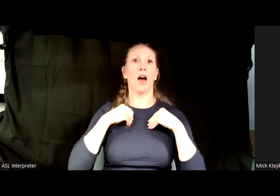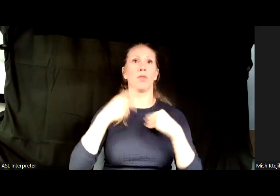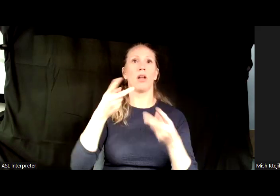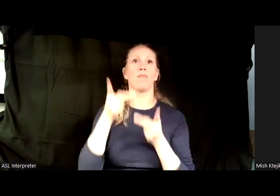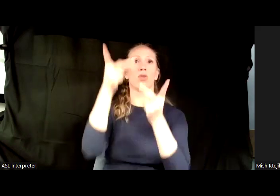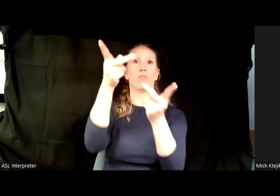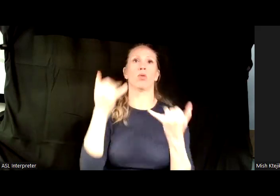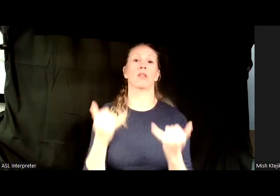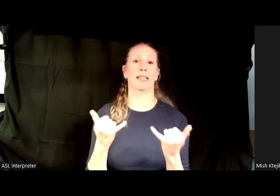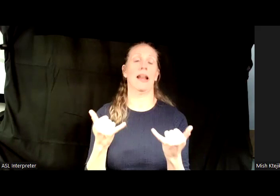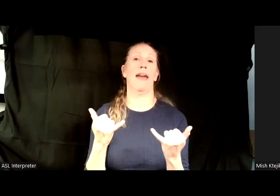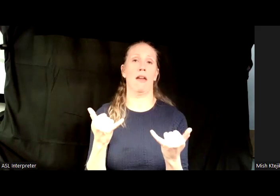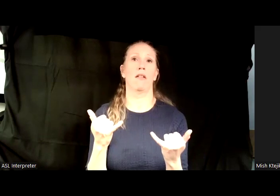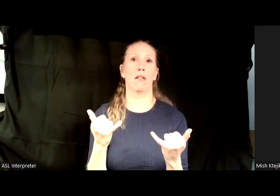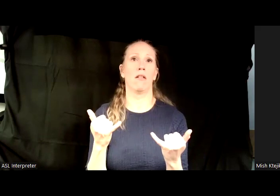today.